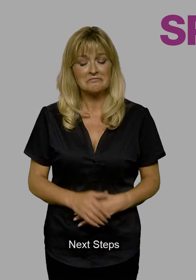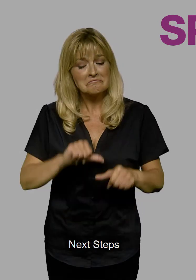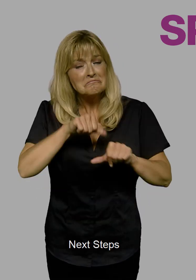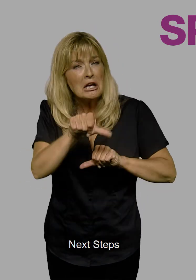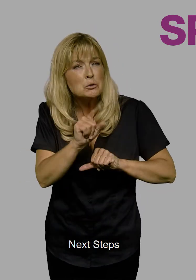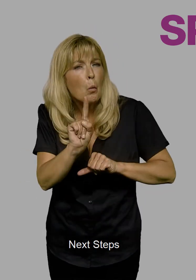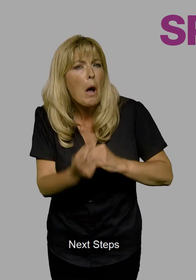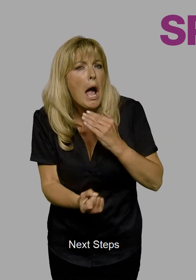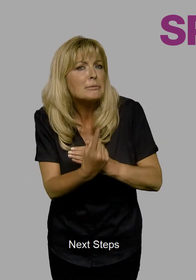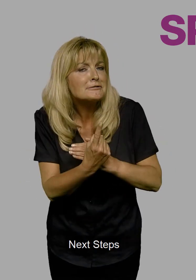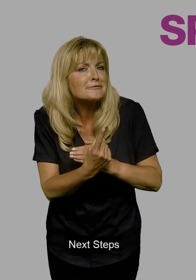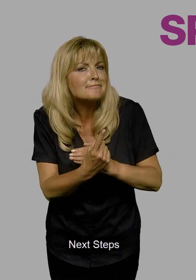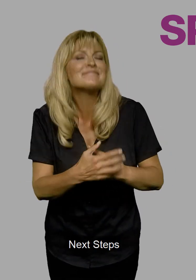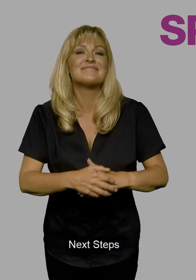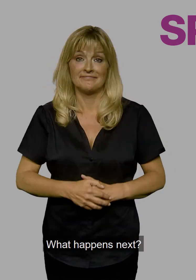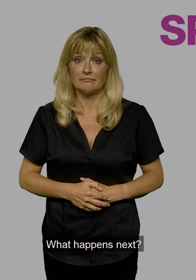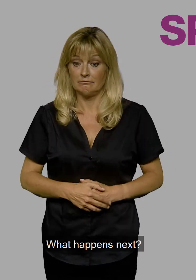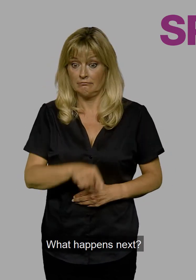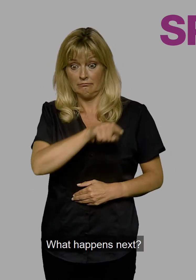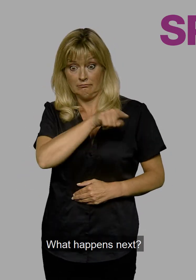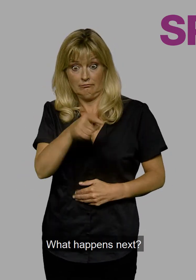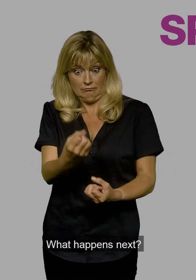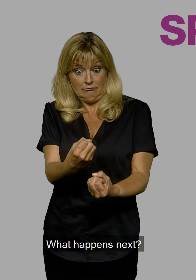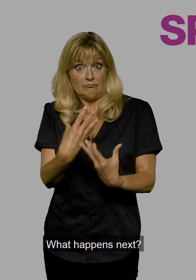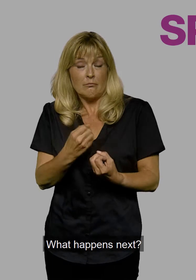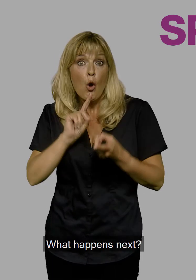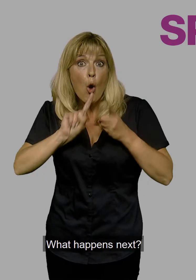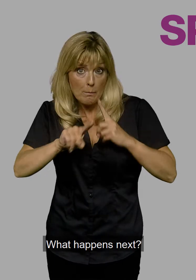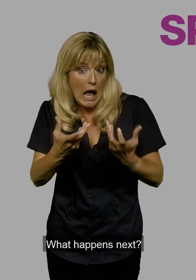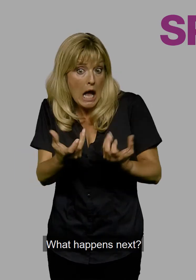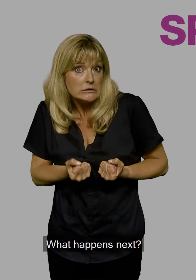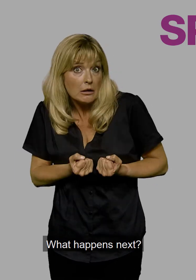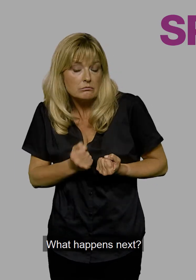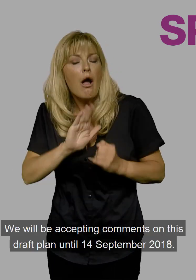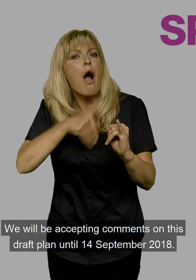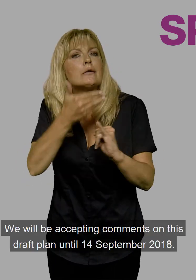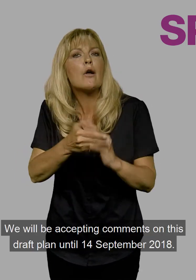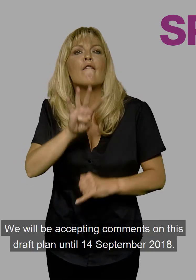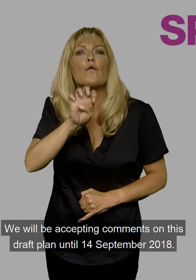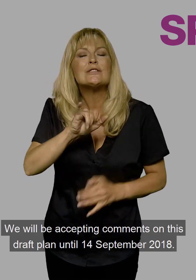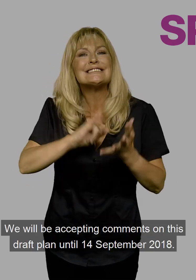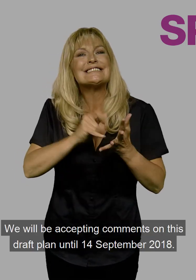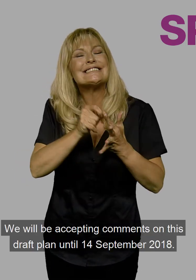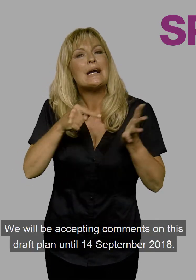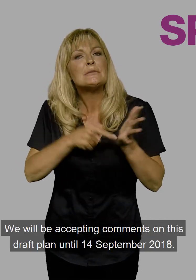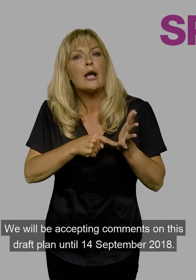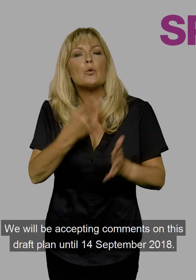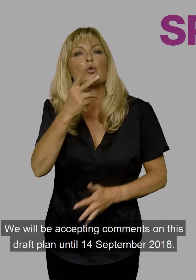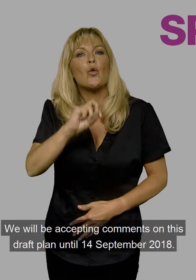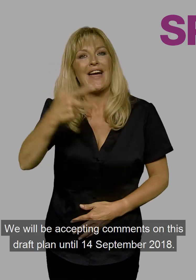Next steps. What happens next? We will be accepting comments on this draft